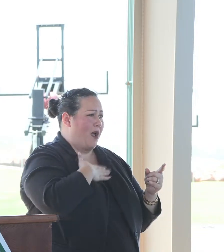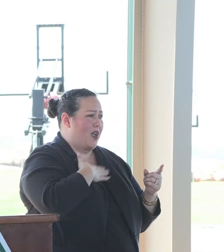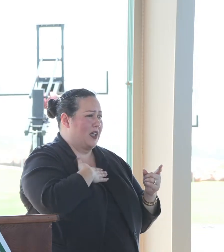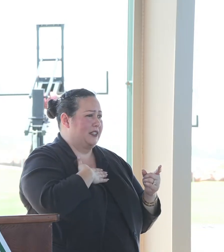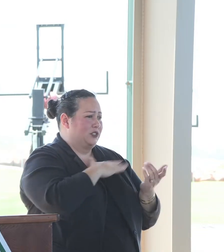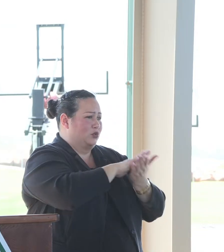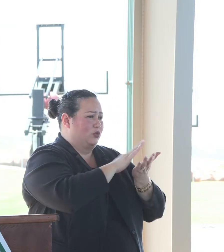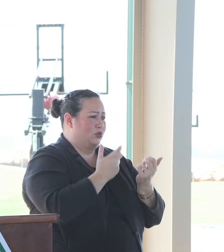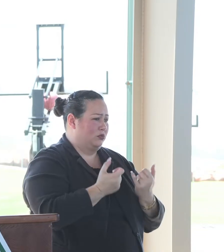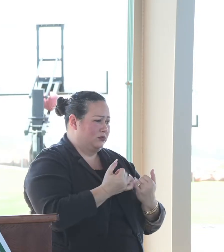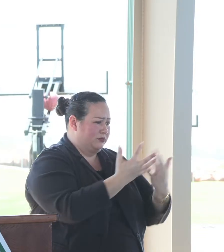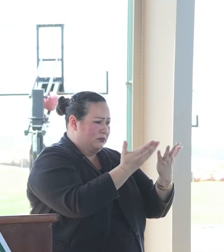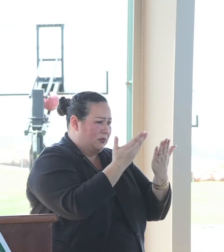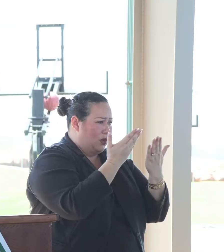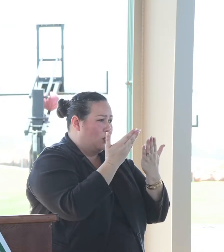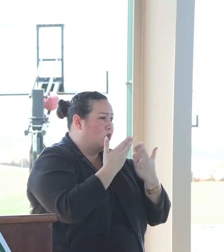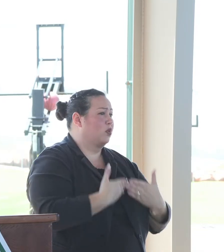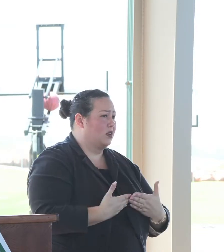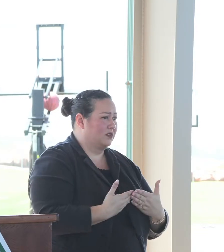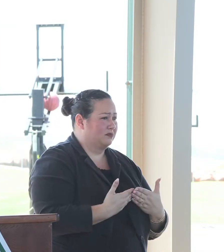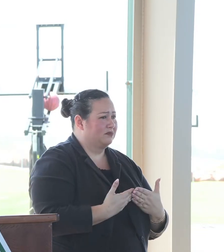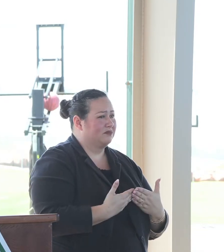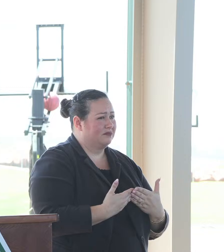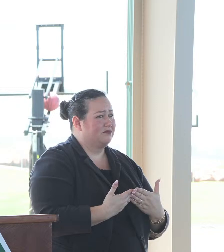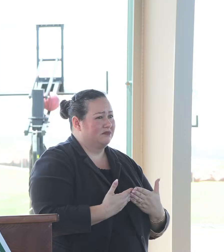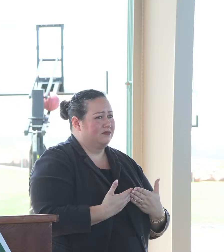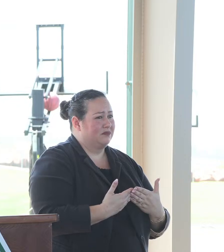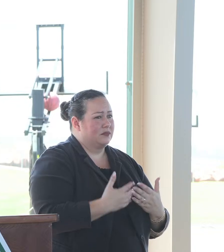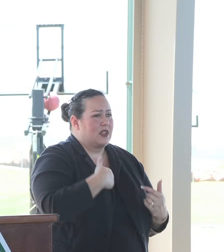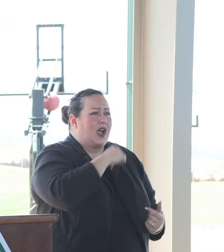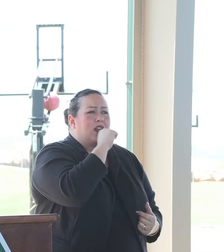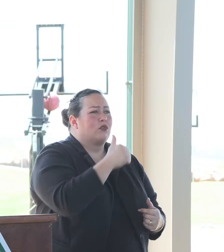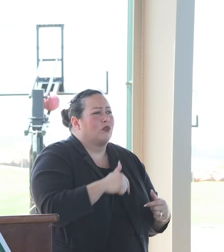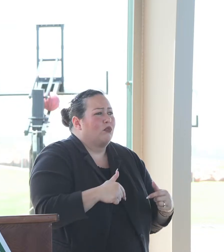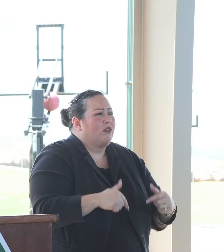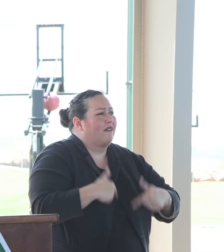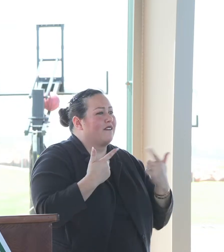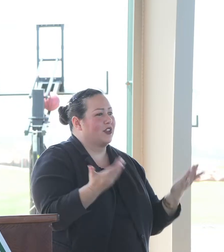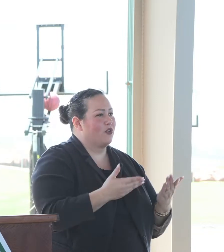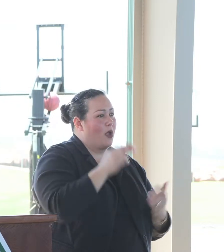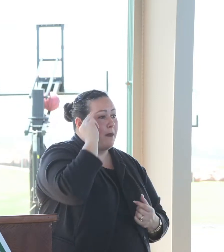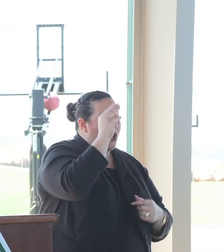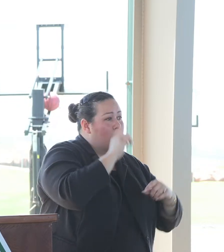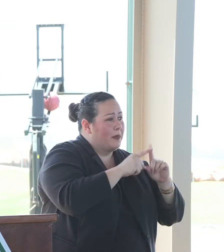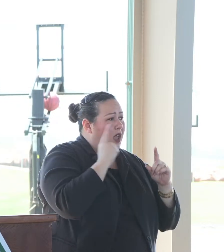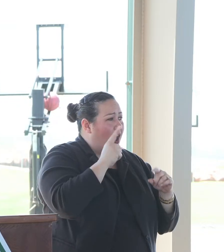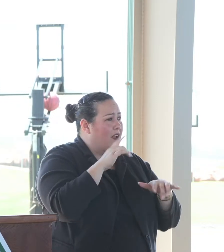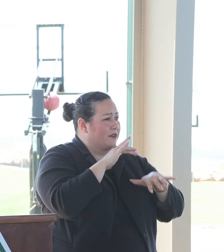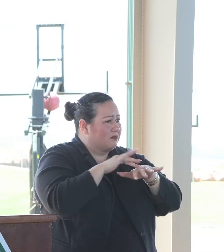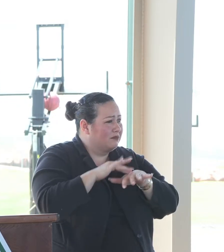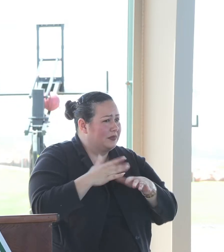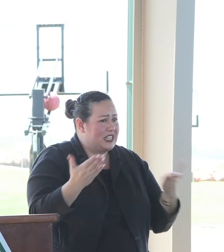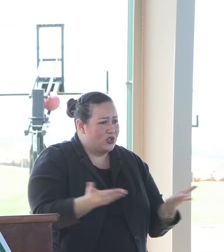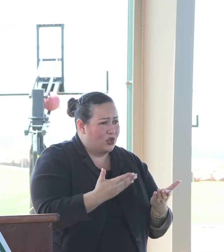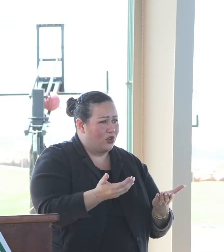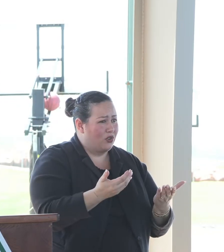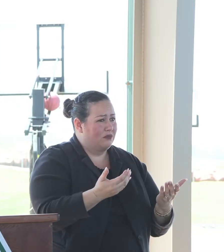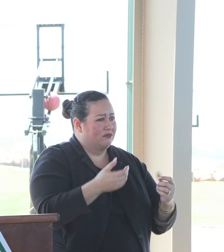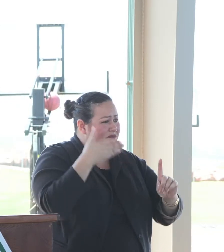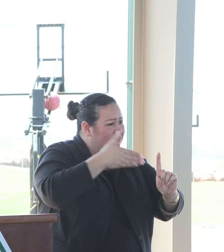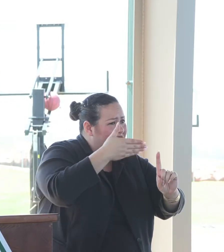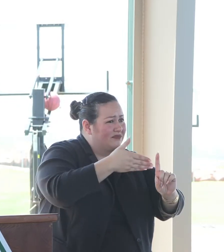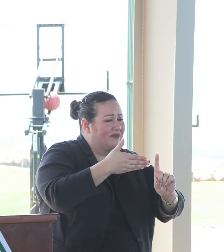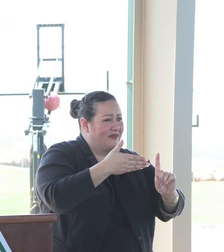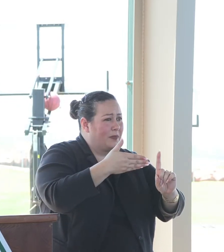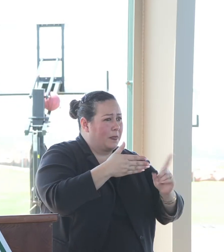exist. Though not a resident of Maui, I have been here long enough to know how important schools, and I would say